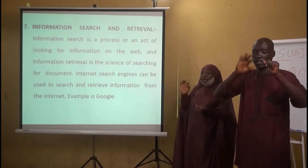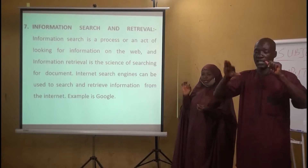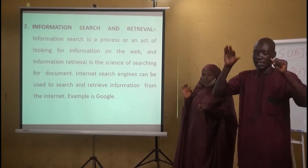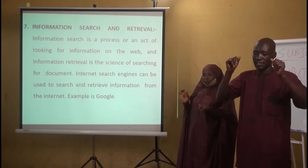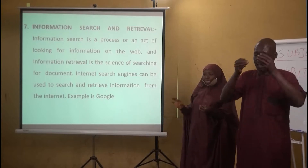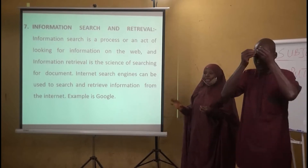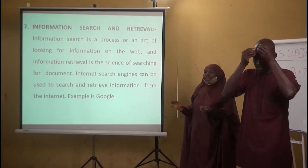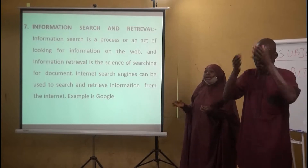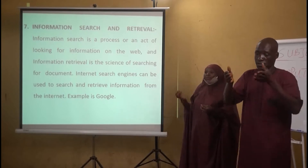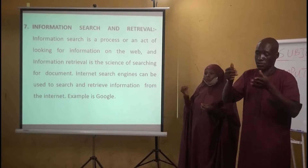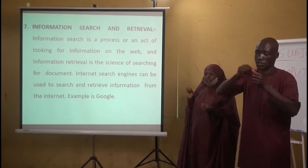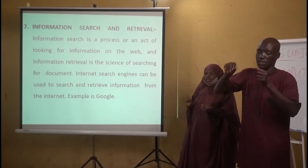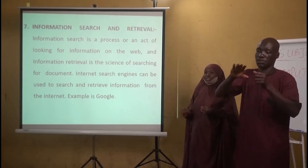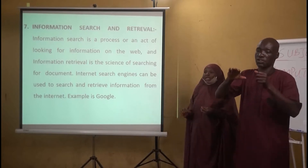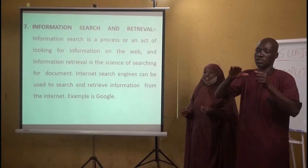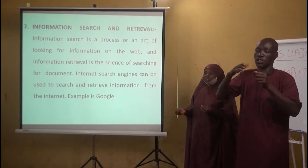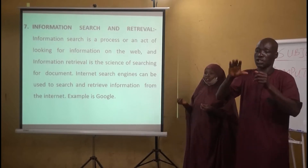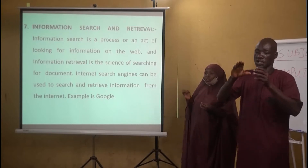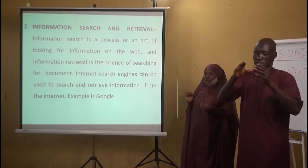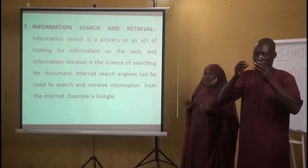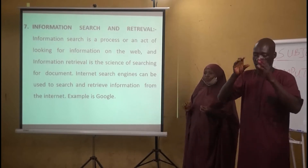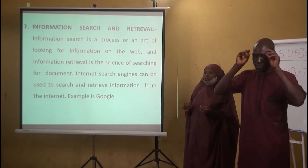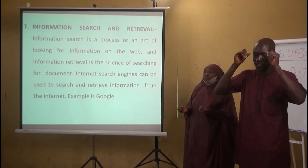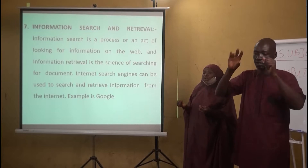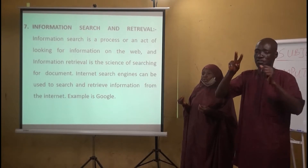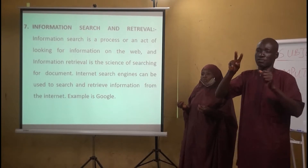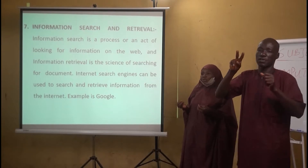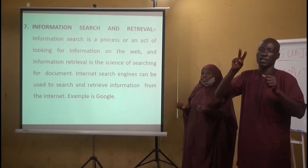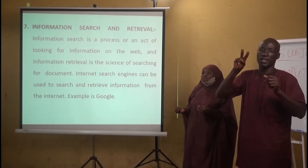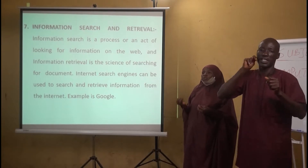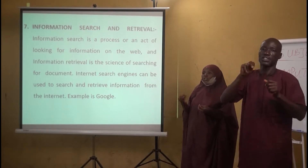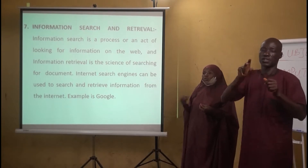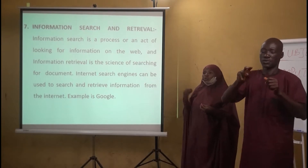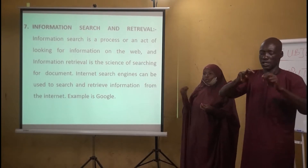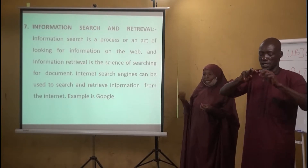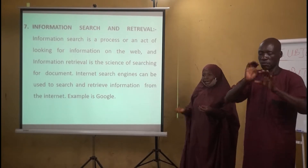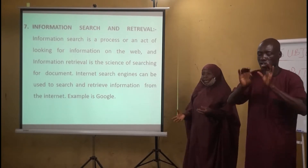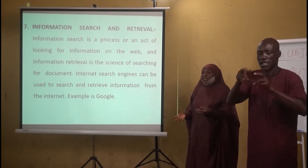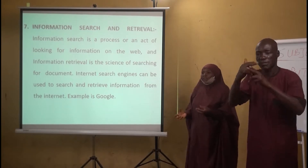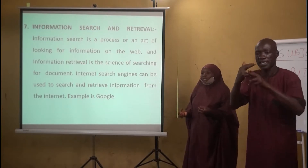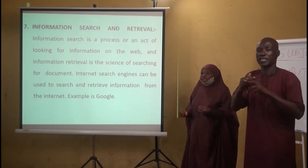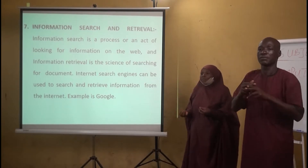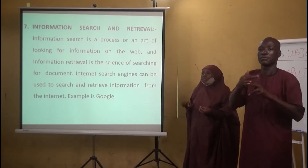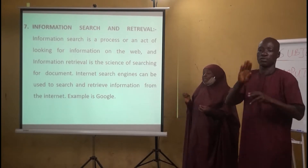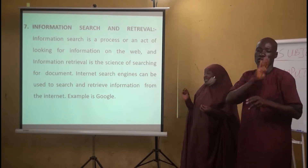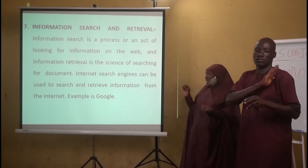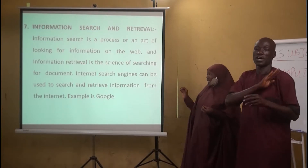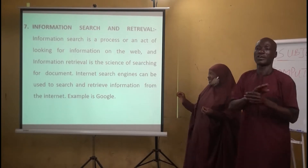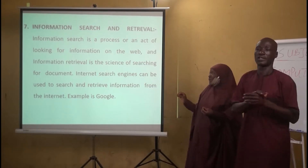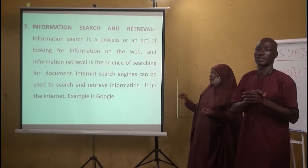and you click, it will search for you the information in which you are expecting. That's an example.